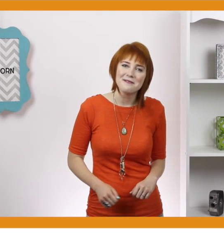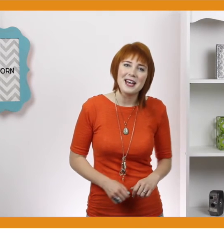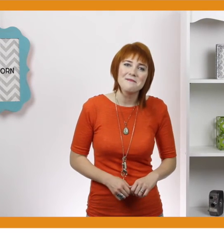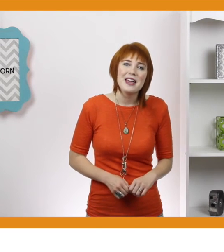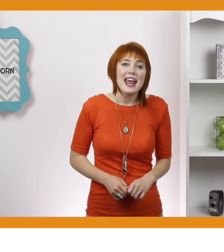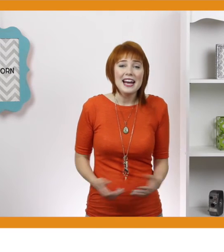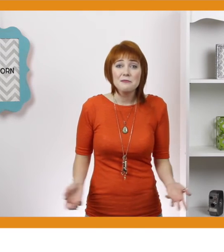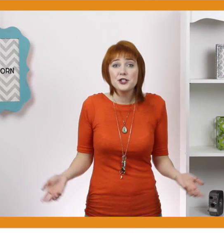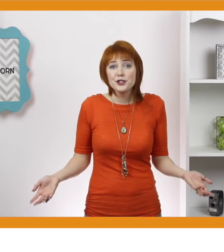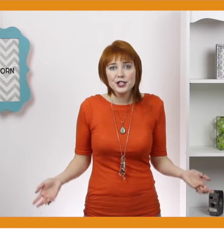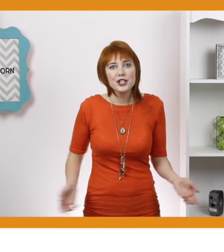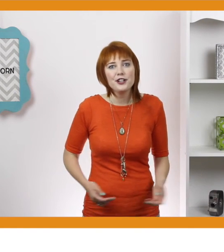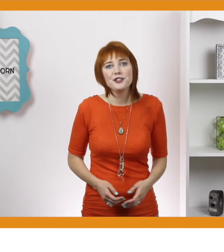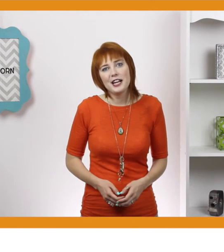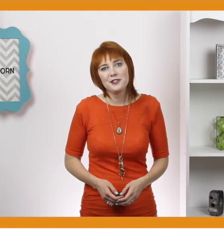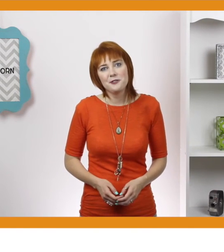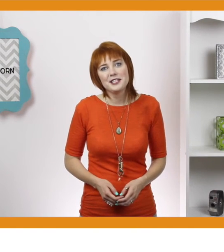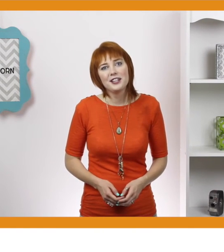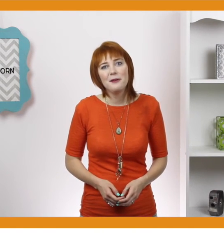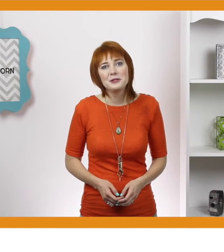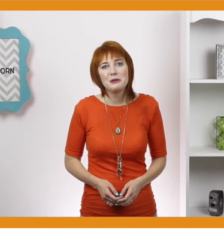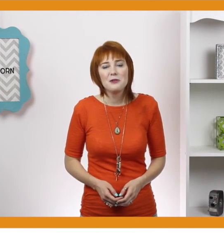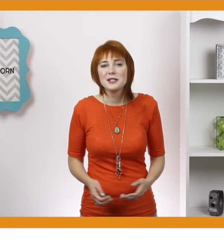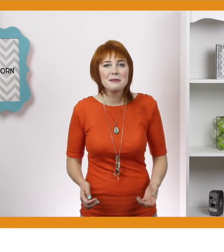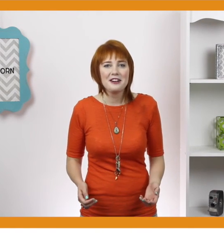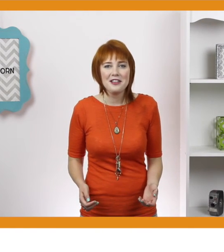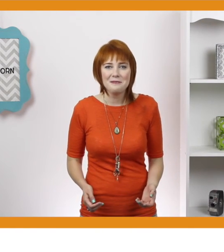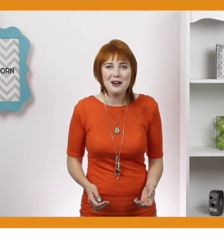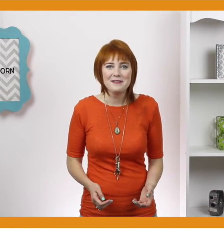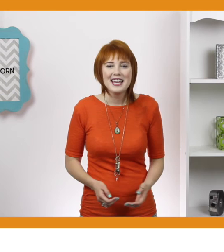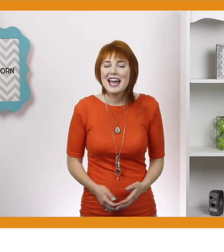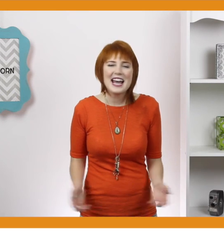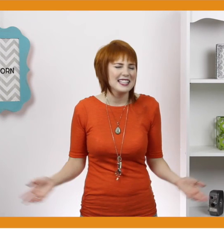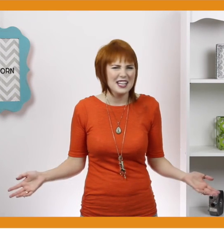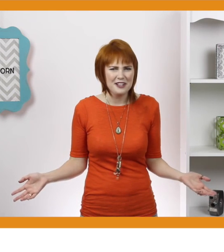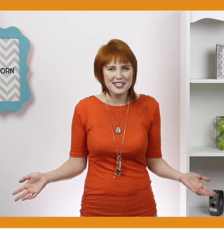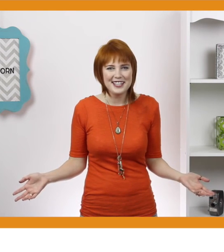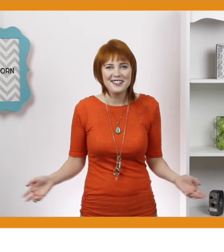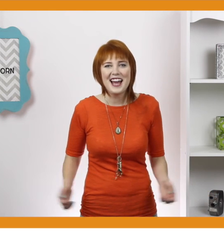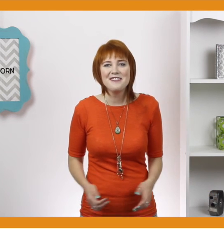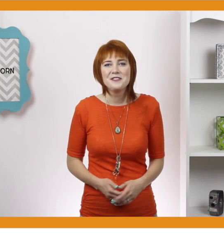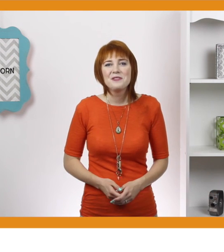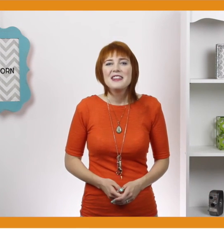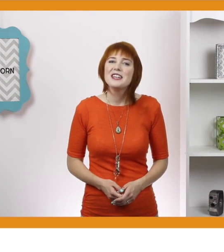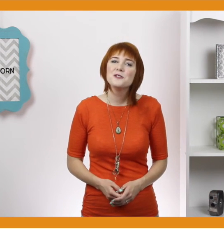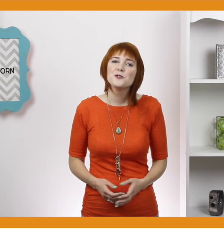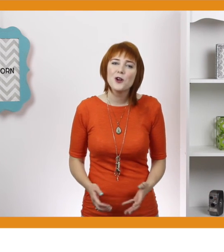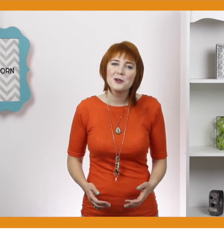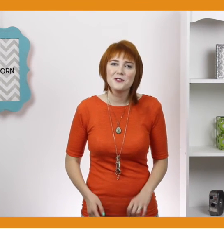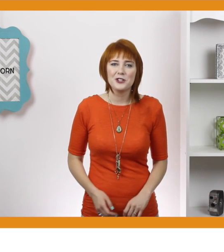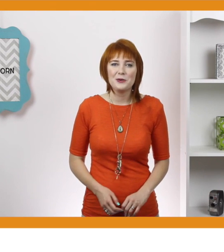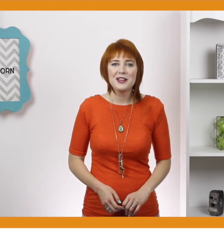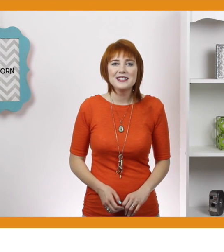giving us a thumbs up and be sure to share your signing stories in the comments below to inspire other moms and ask any questions that you have. Thank